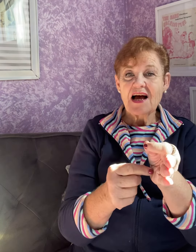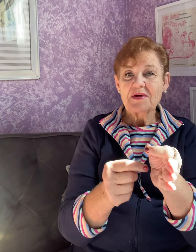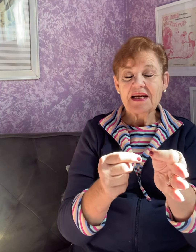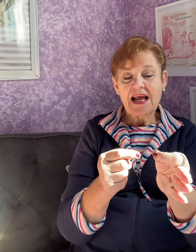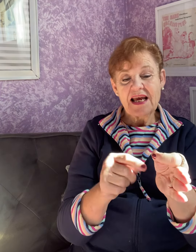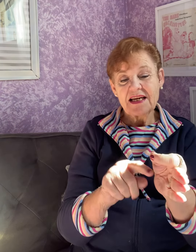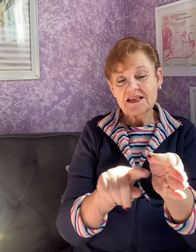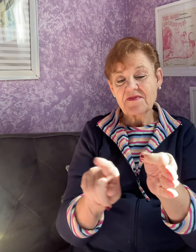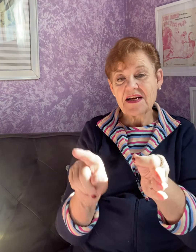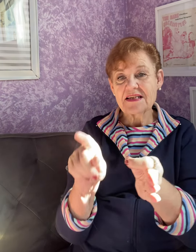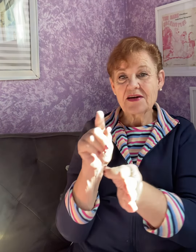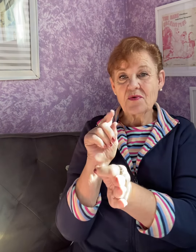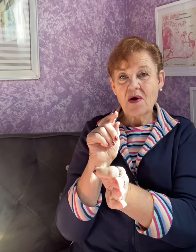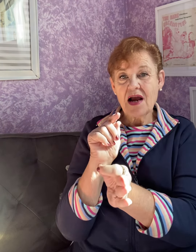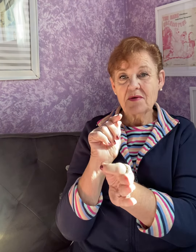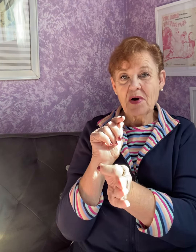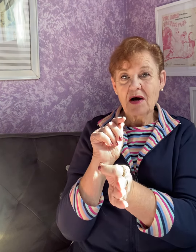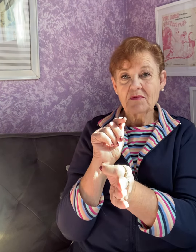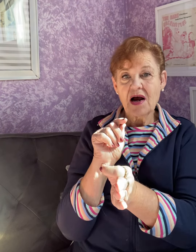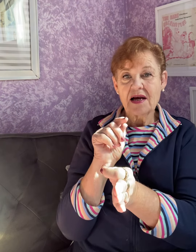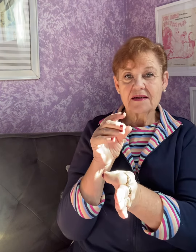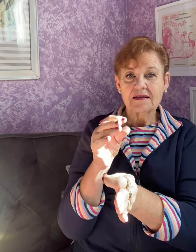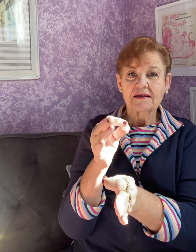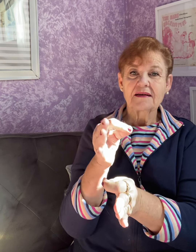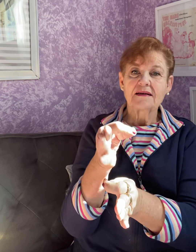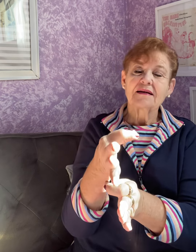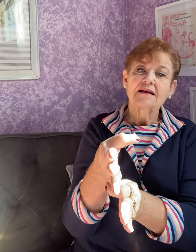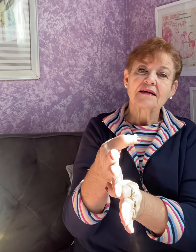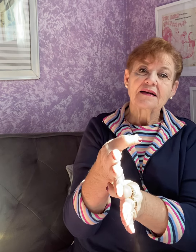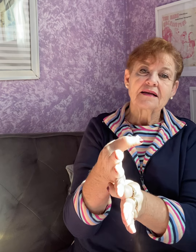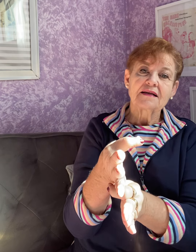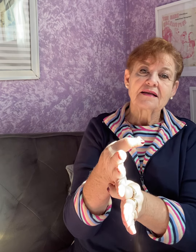dominant hand is facing right, palm right.